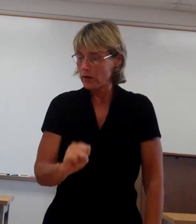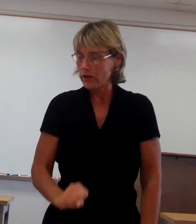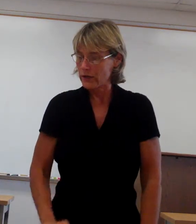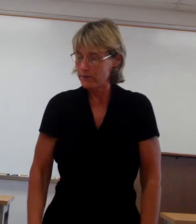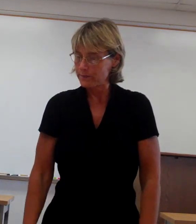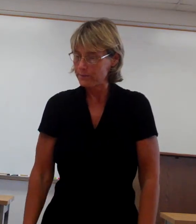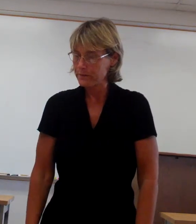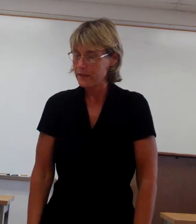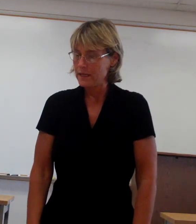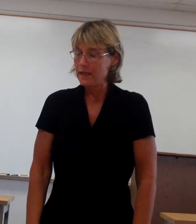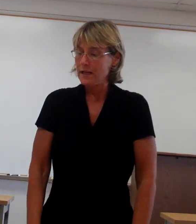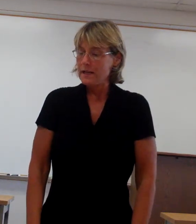marker.